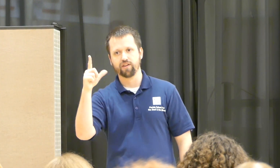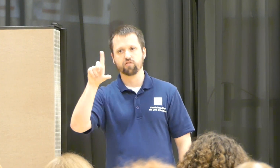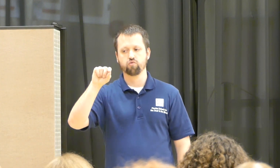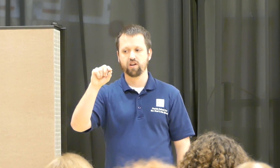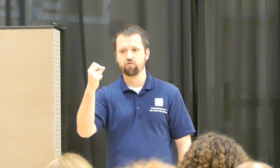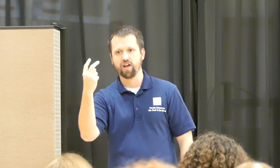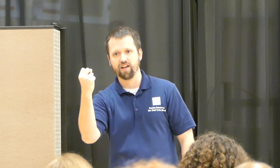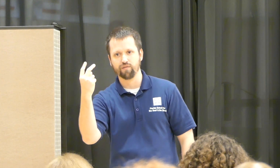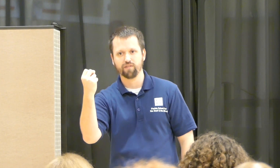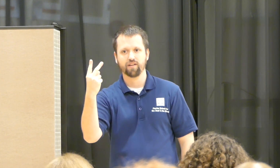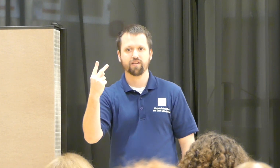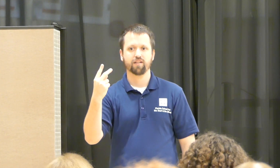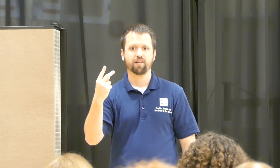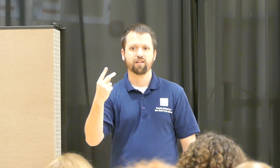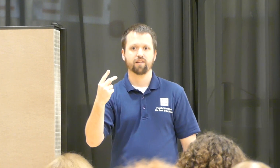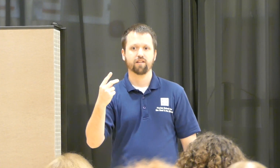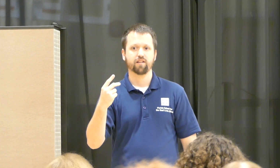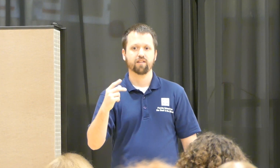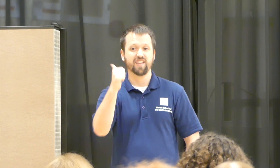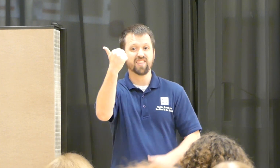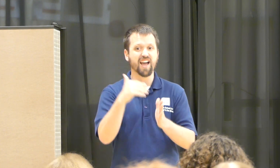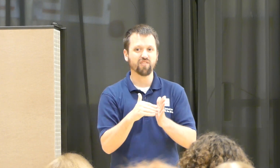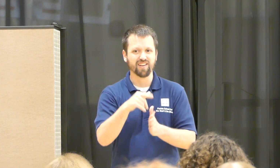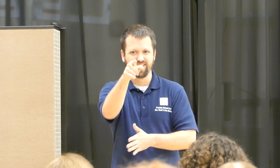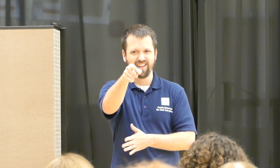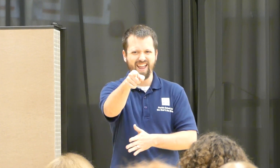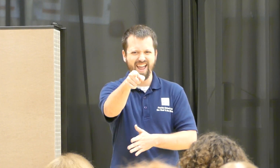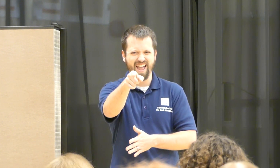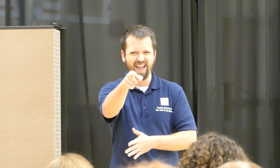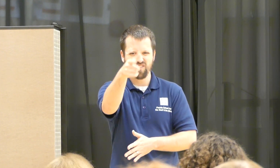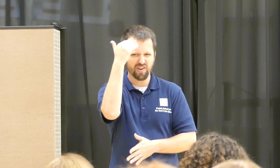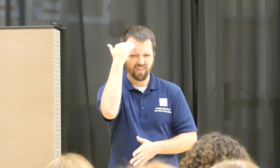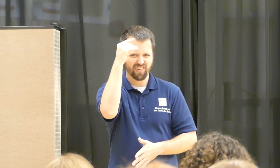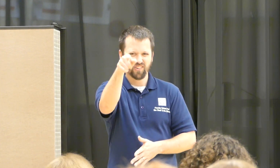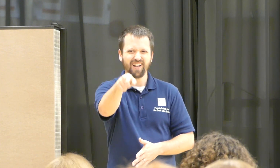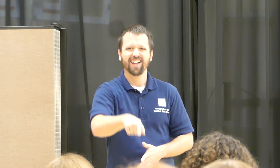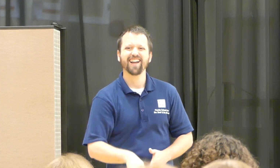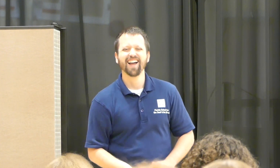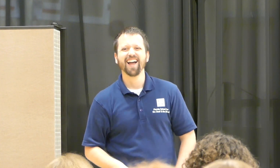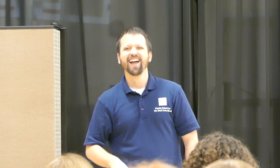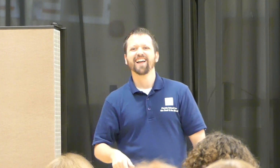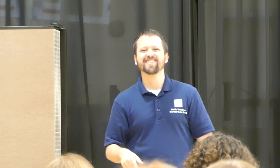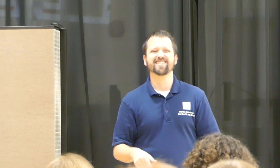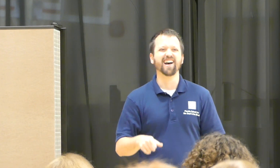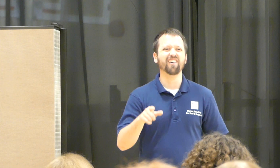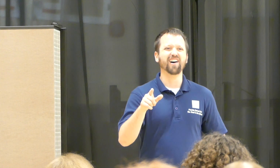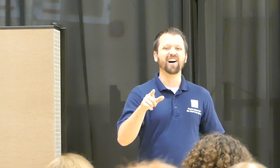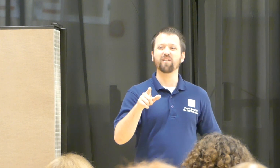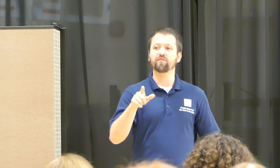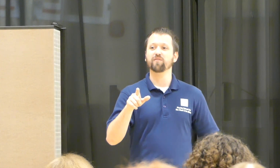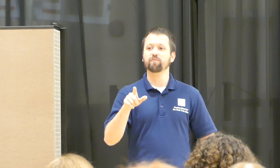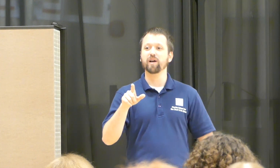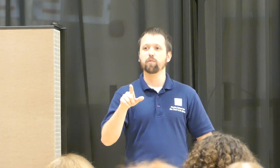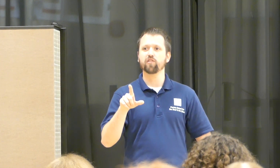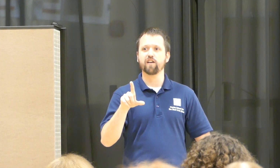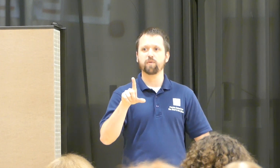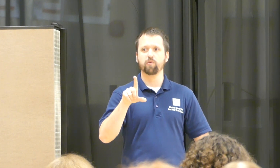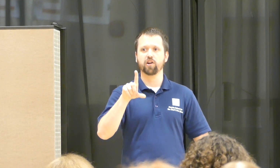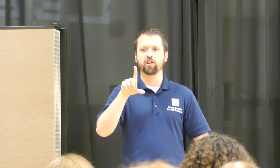2011. Every day. 10,000. I was out there every day for that. So, but most deaf people are going to do